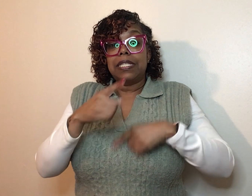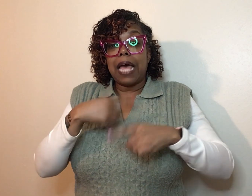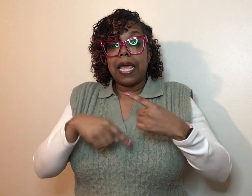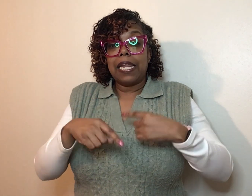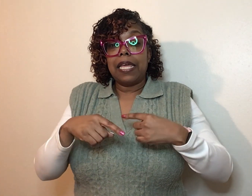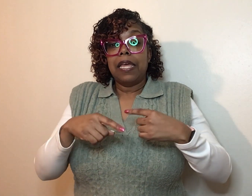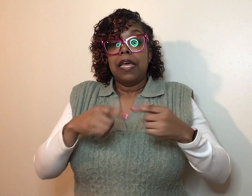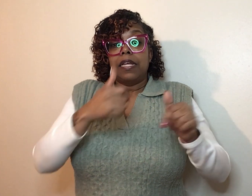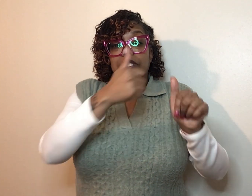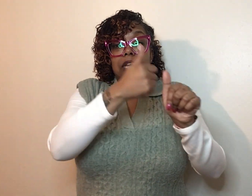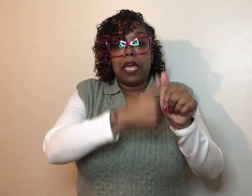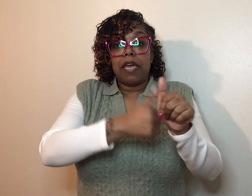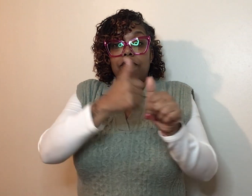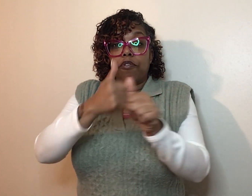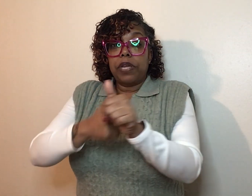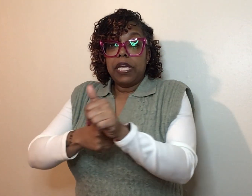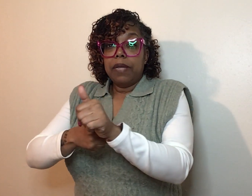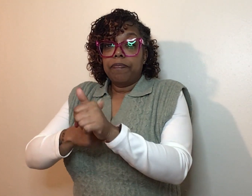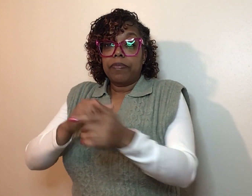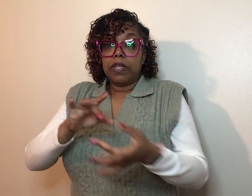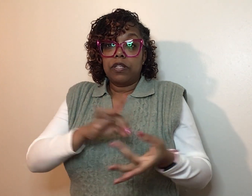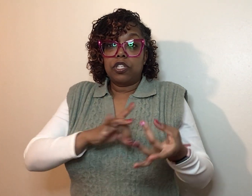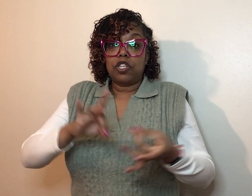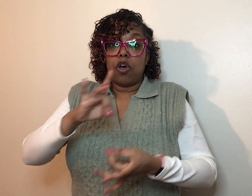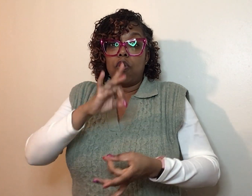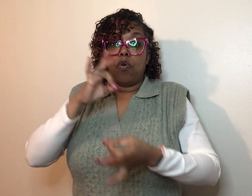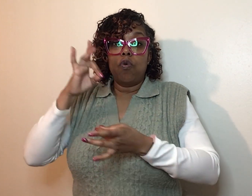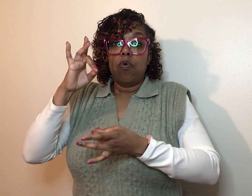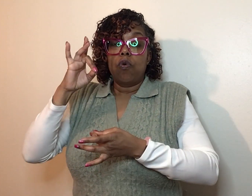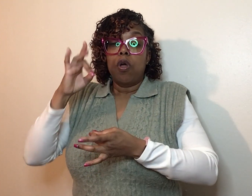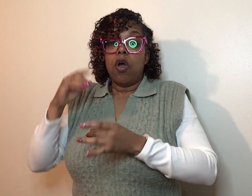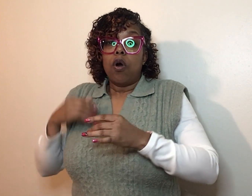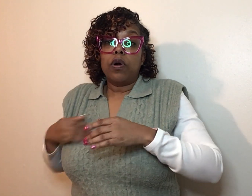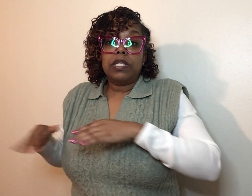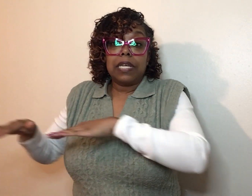sign it to every soul, or to